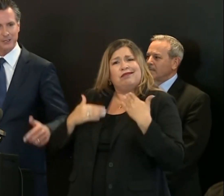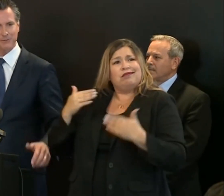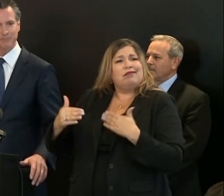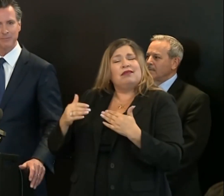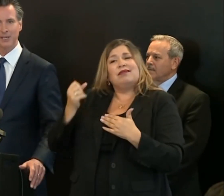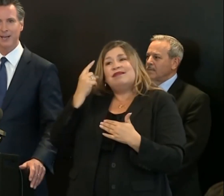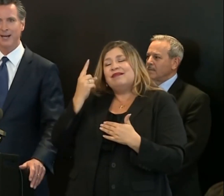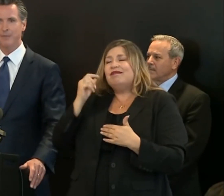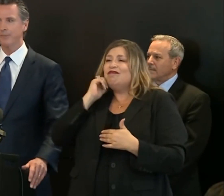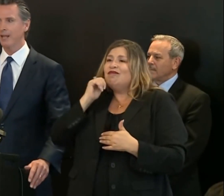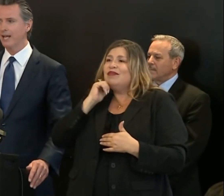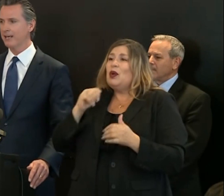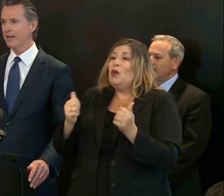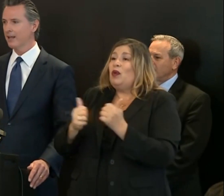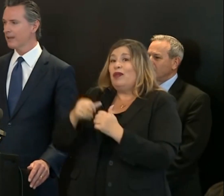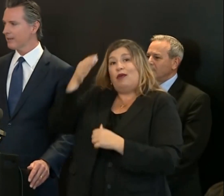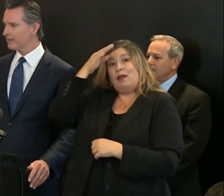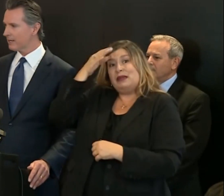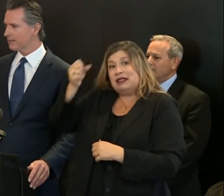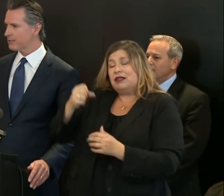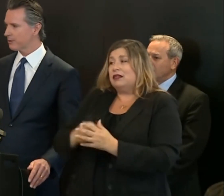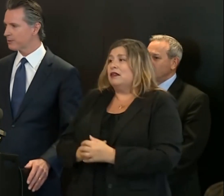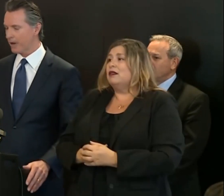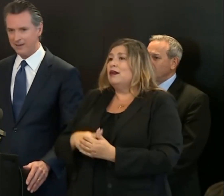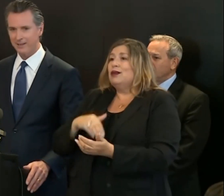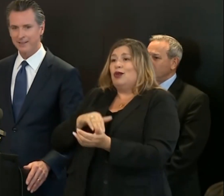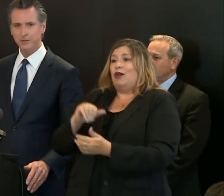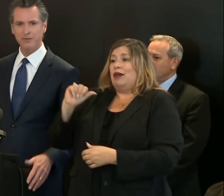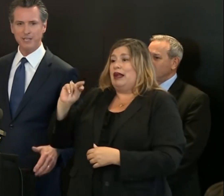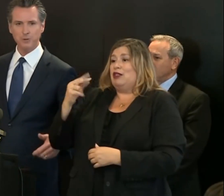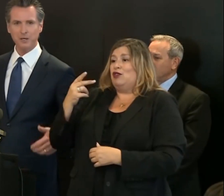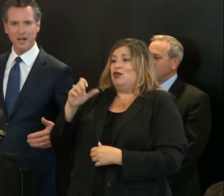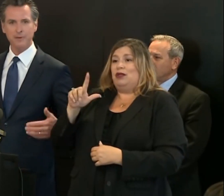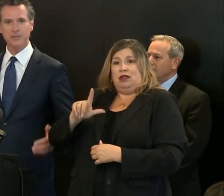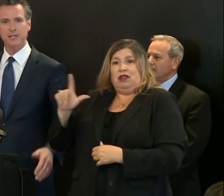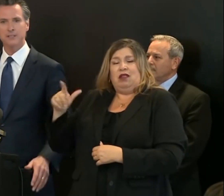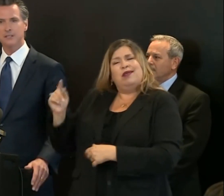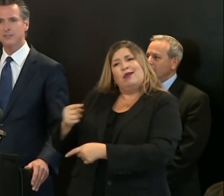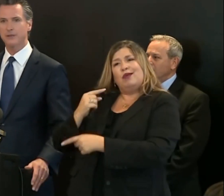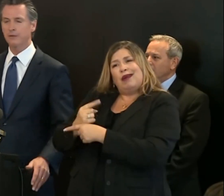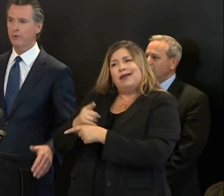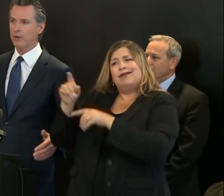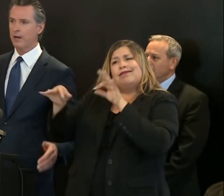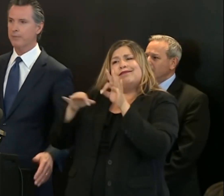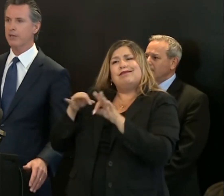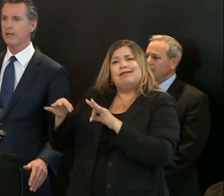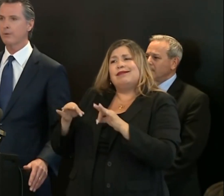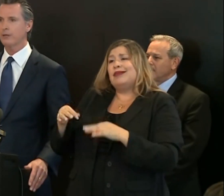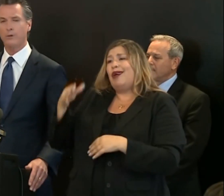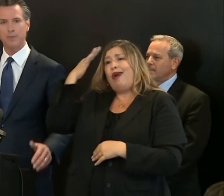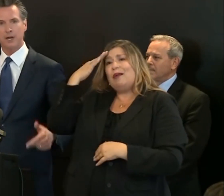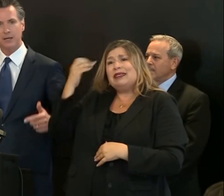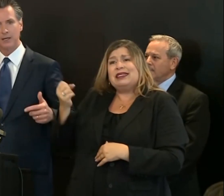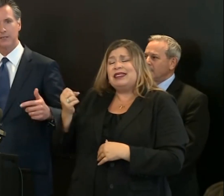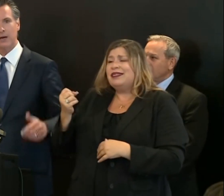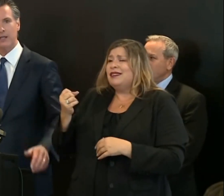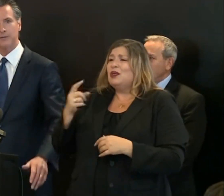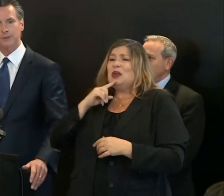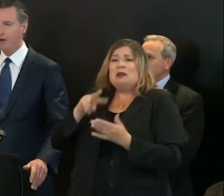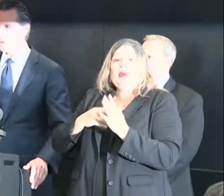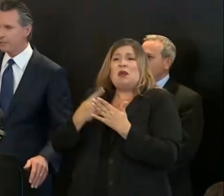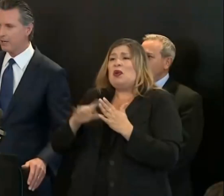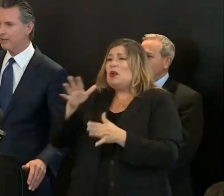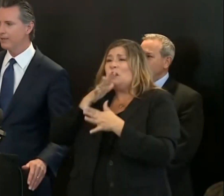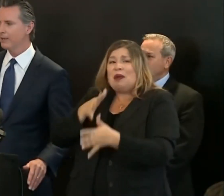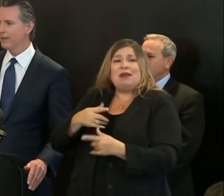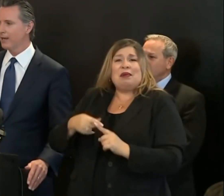common sense. And I think Dr. Angel was right to advance with common sense. It's nothing more complicated than what your grandma taught you,